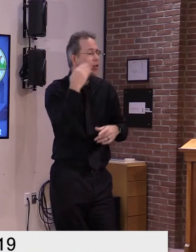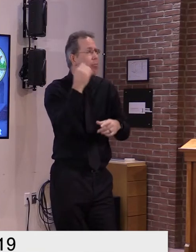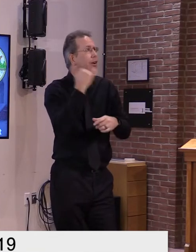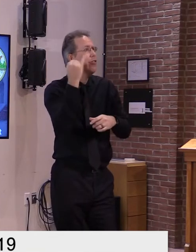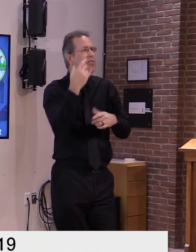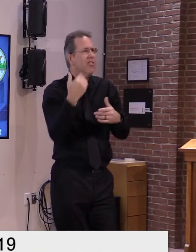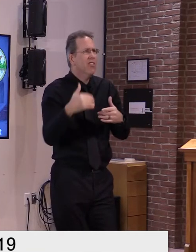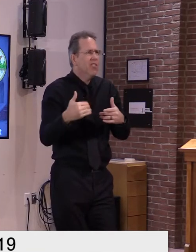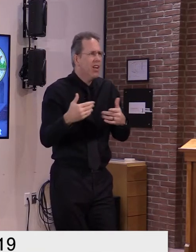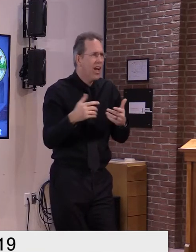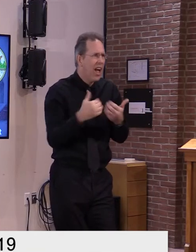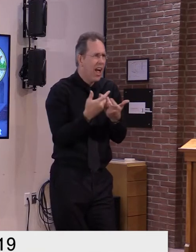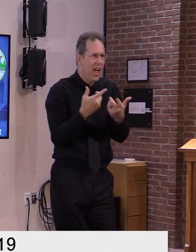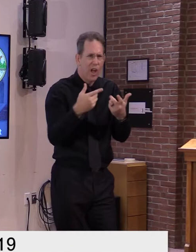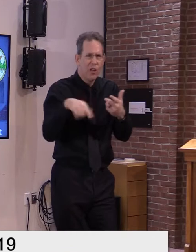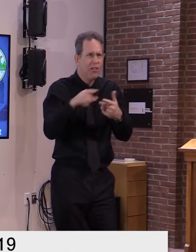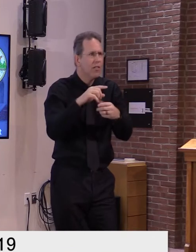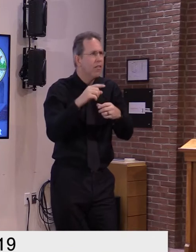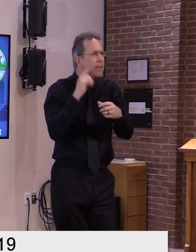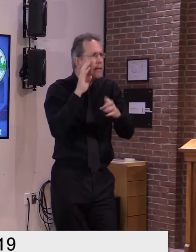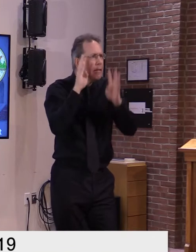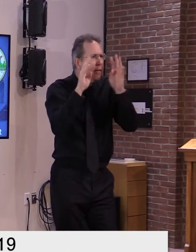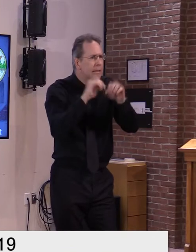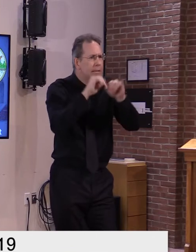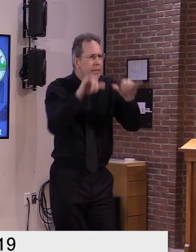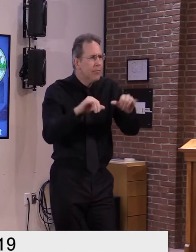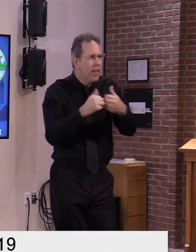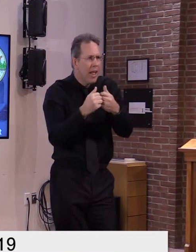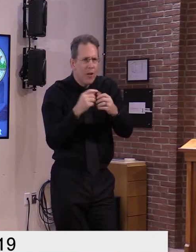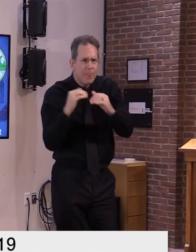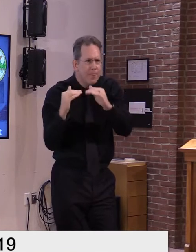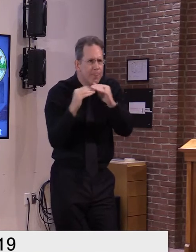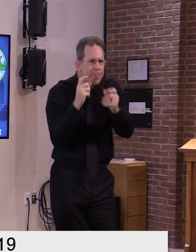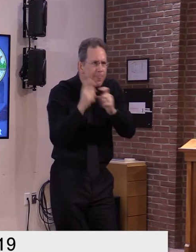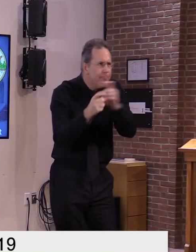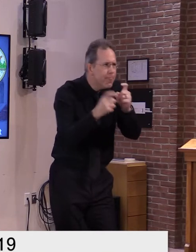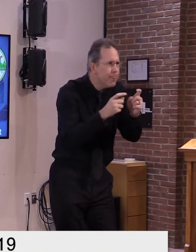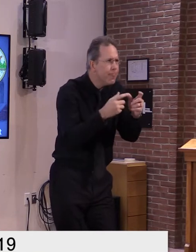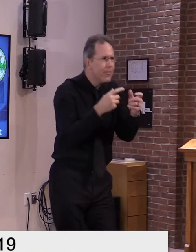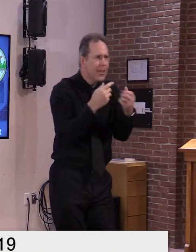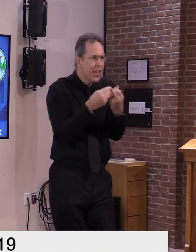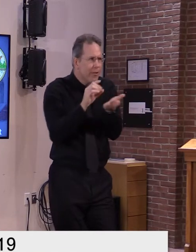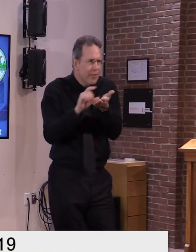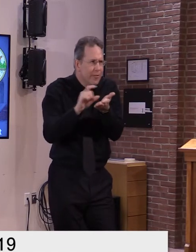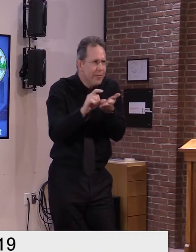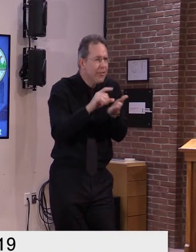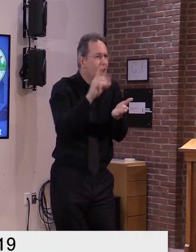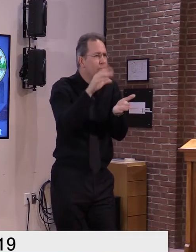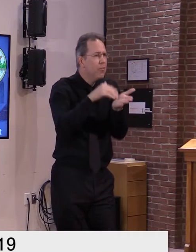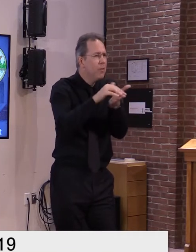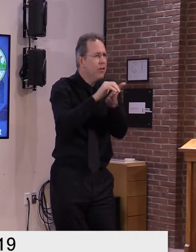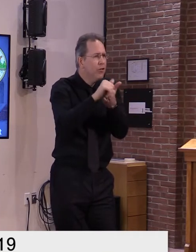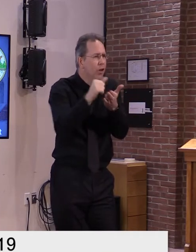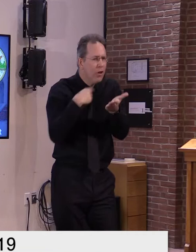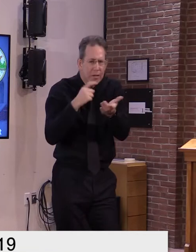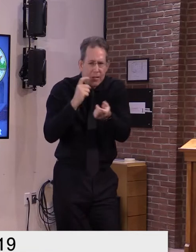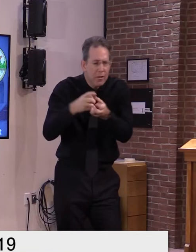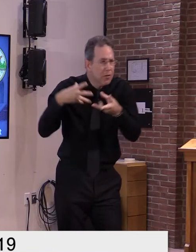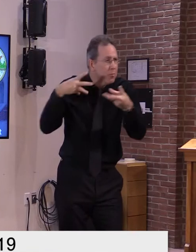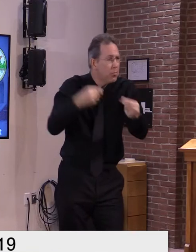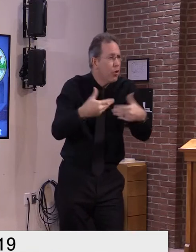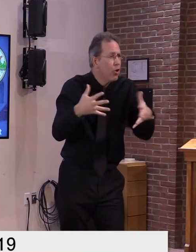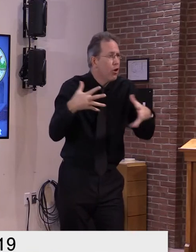systems to equitably and securely grant hundreds of millions of dollars so quickly. During the same